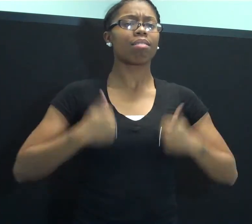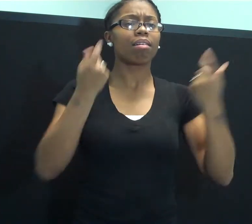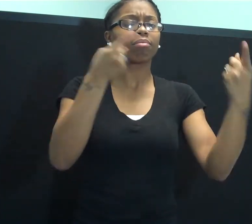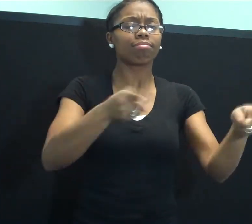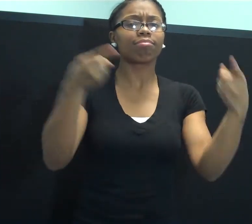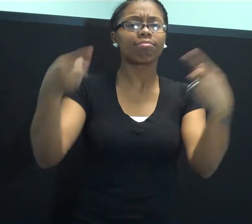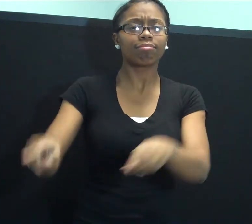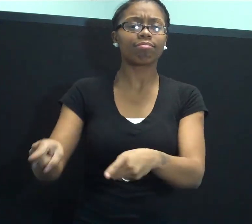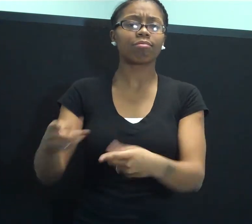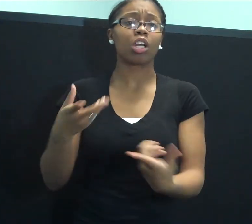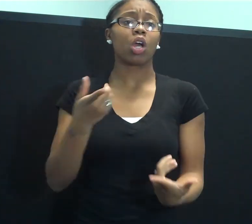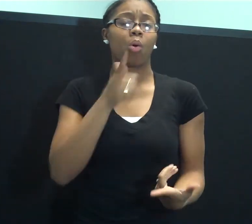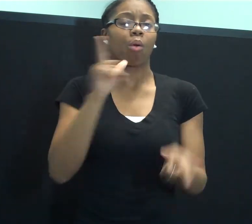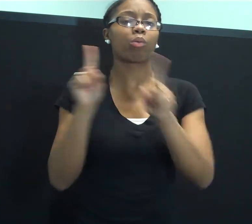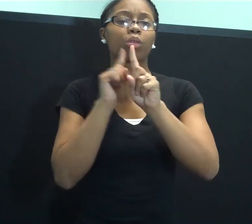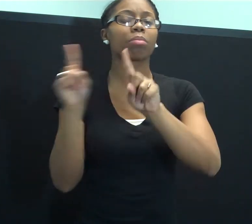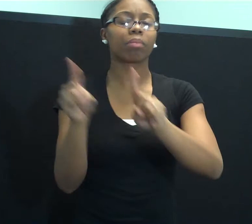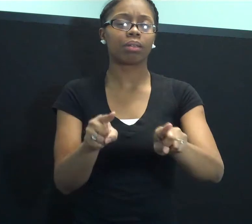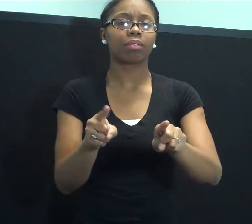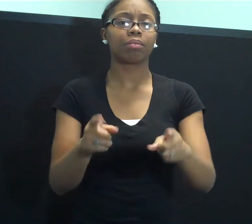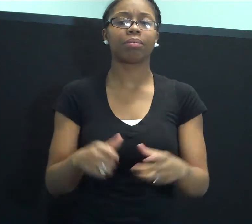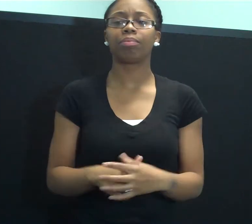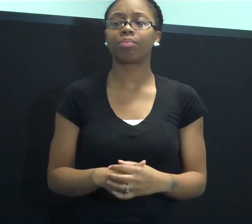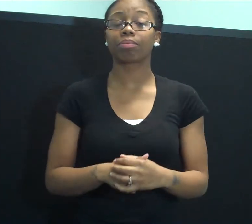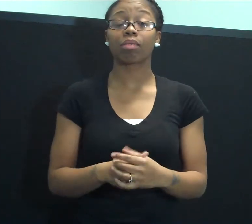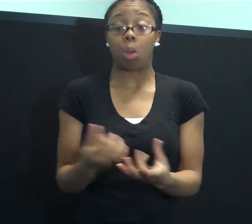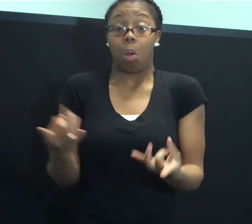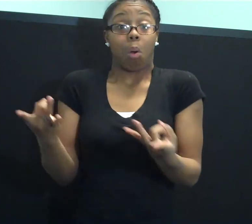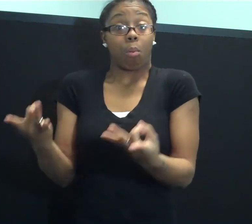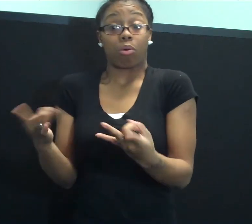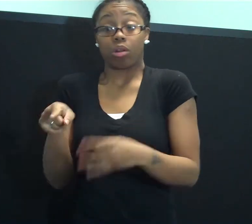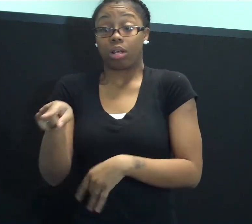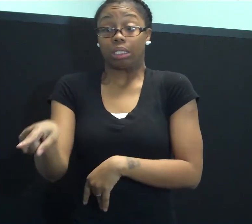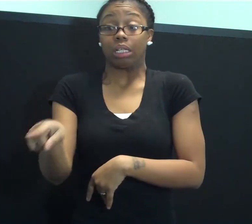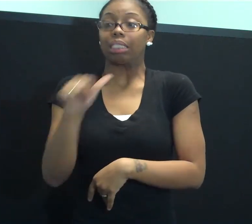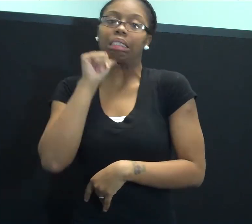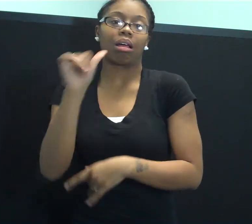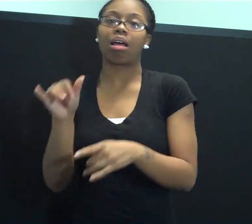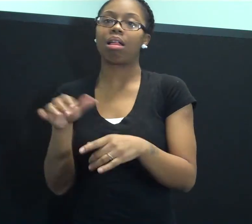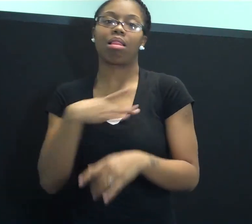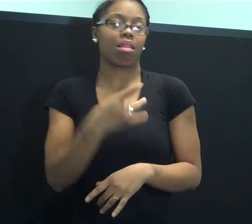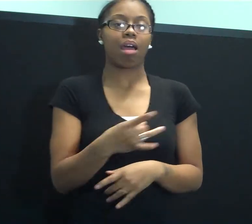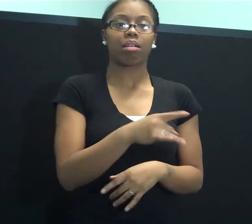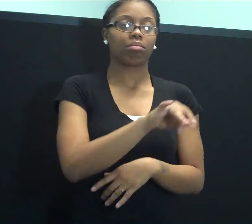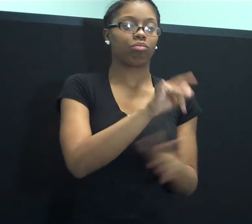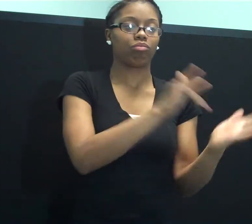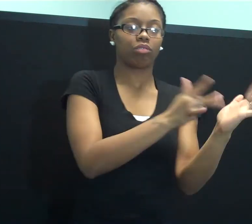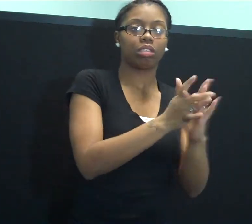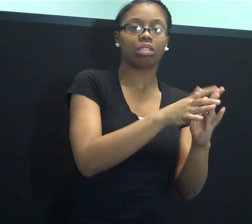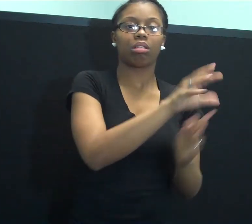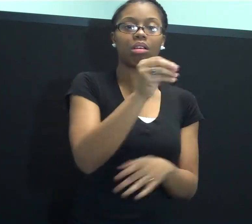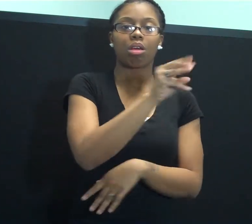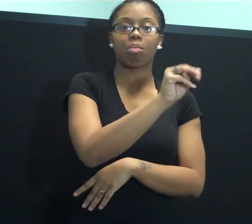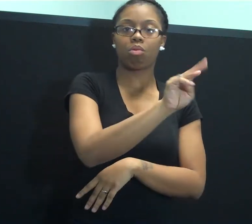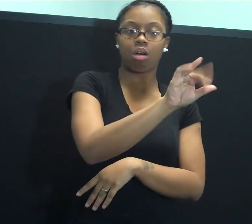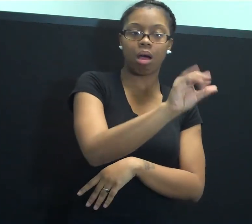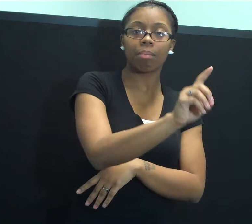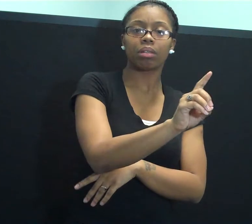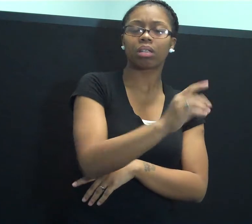respond to. The Buddha, unlike Jesus and Muhammad, serves, shall we say, more as an